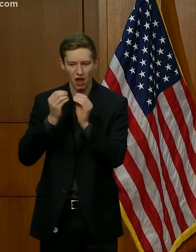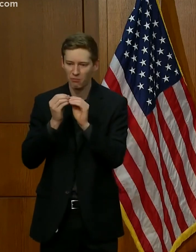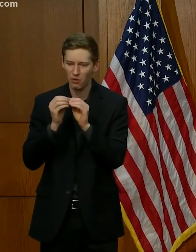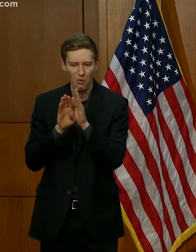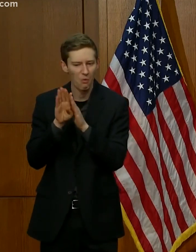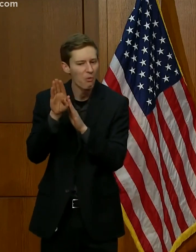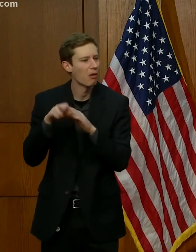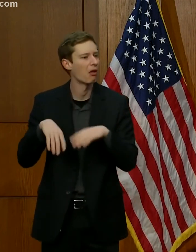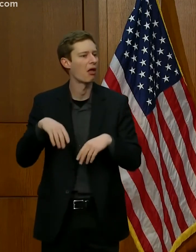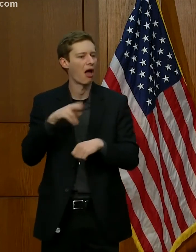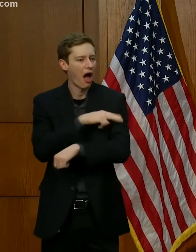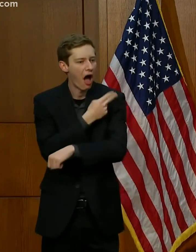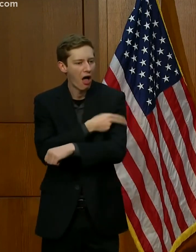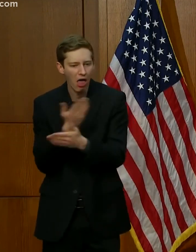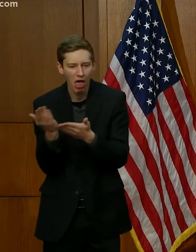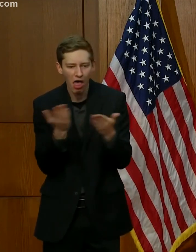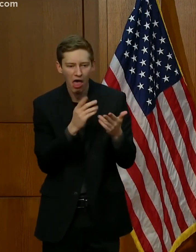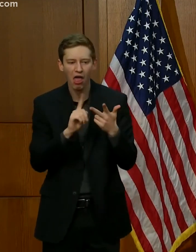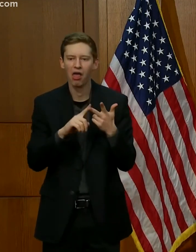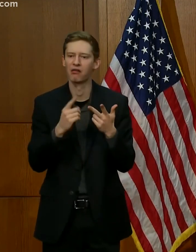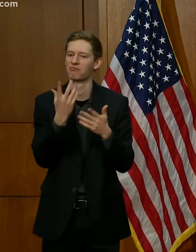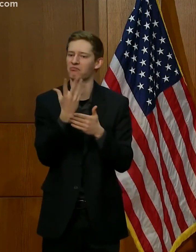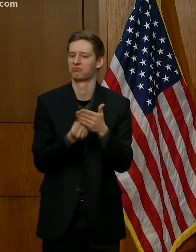and sadly, deaths.